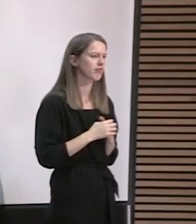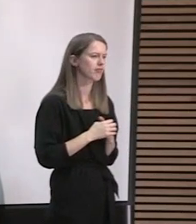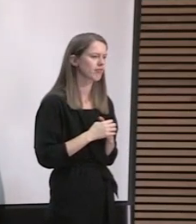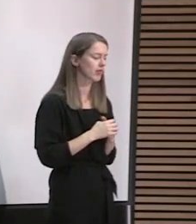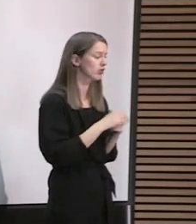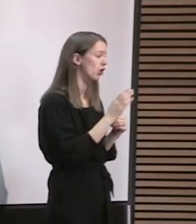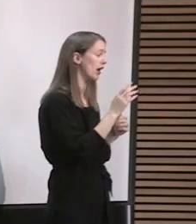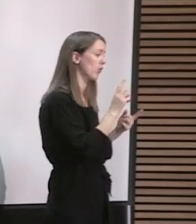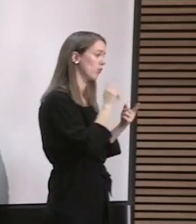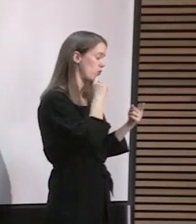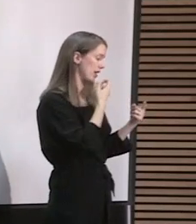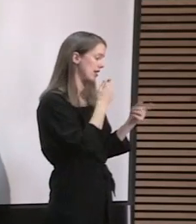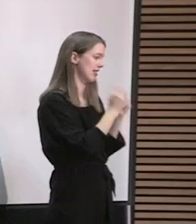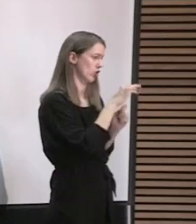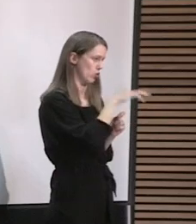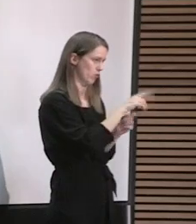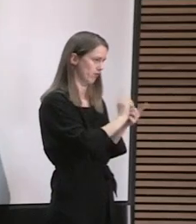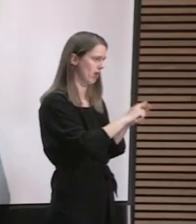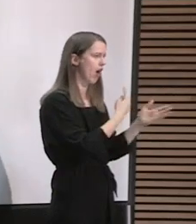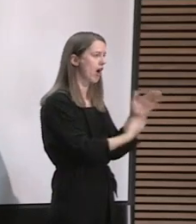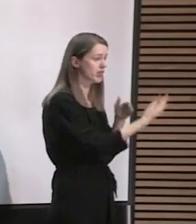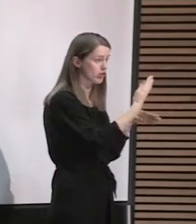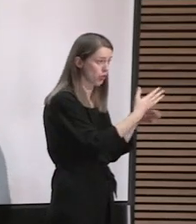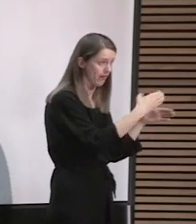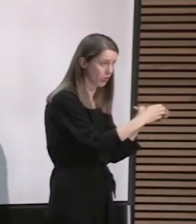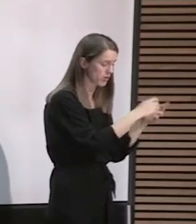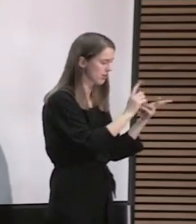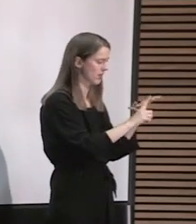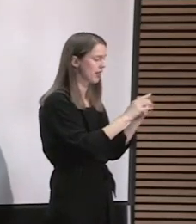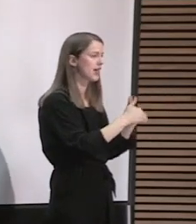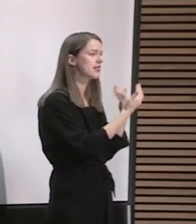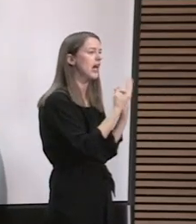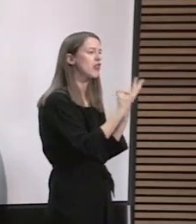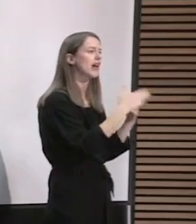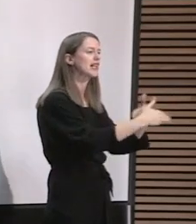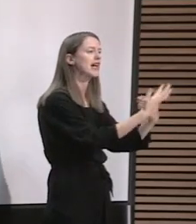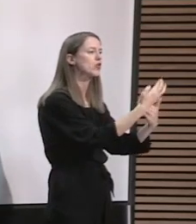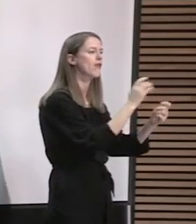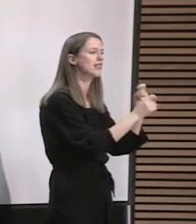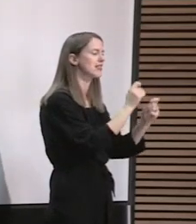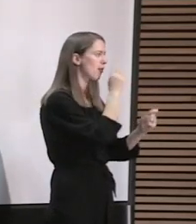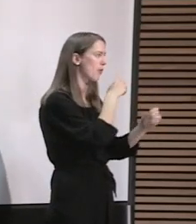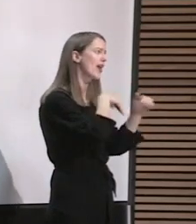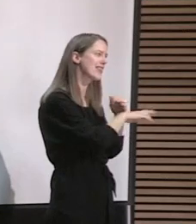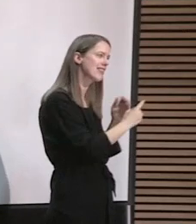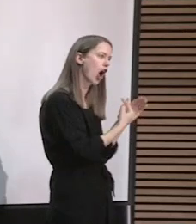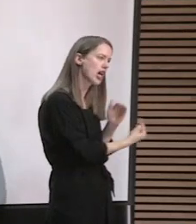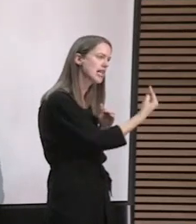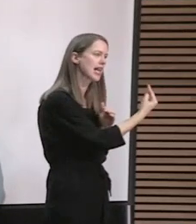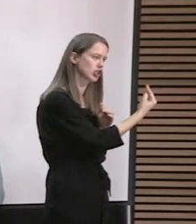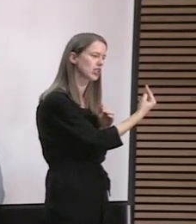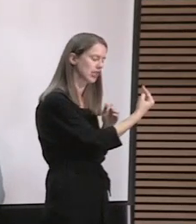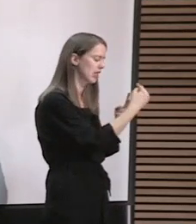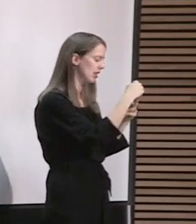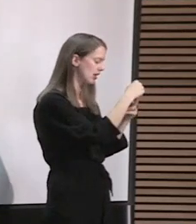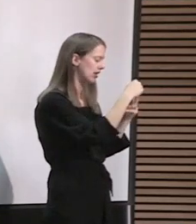isolation workforces, and then, of course, we've got our day 3 and our day 12 testing, which will come within that overall number of 10,000 tests per